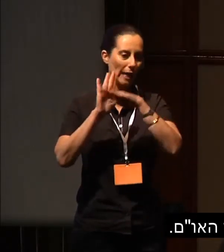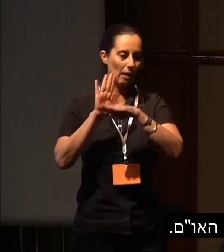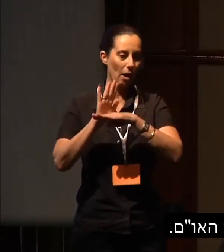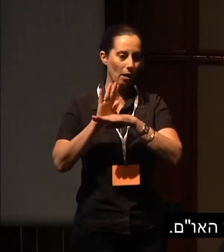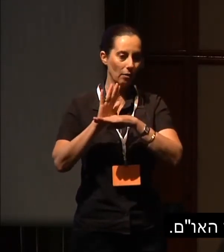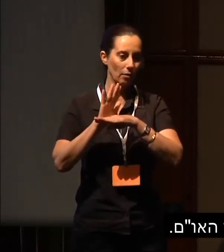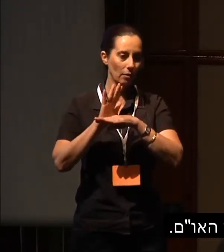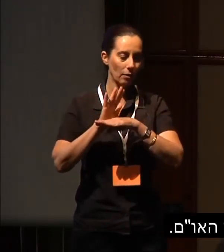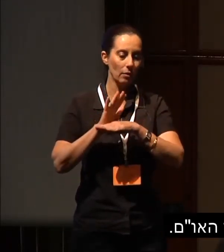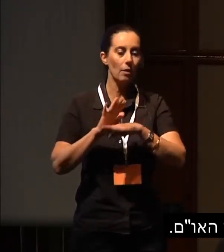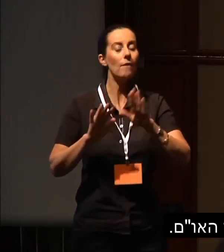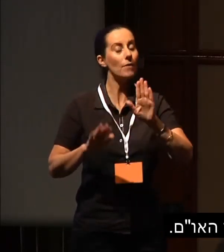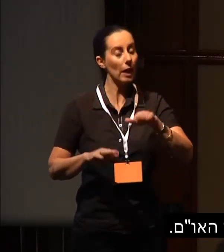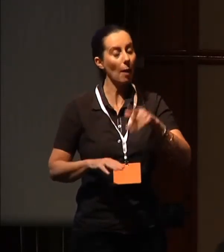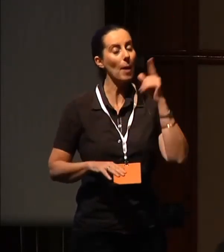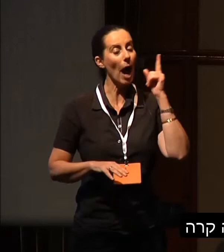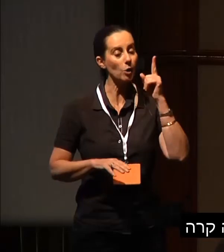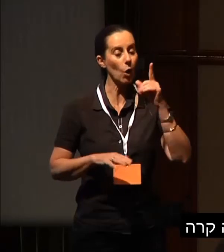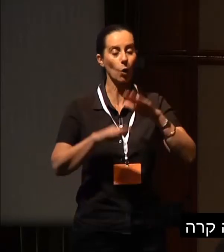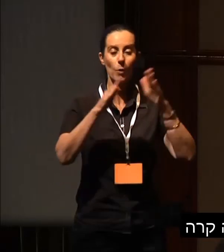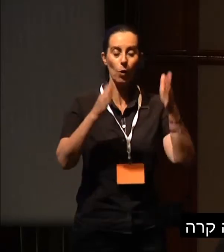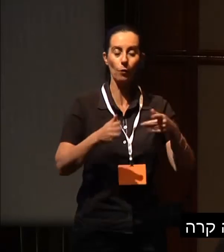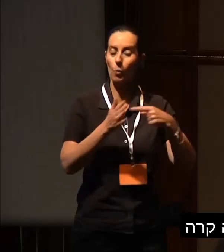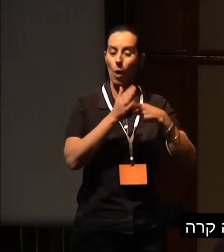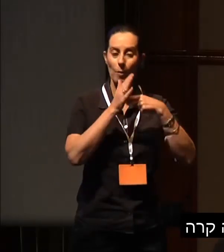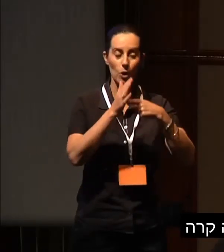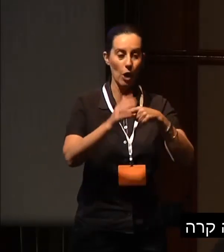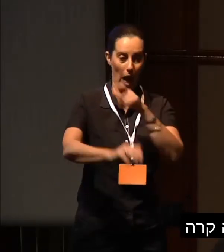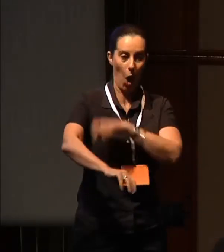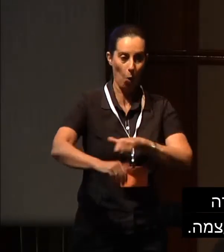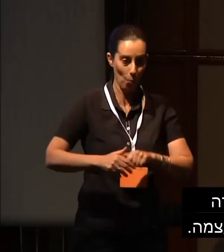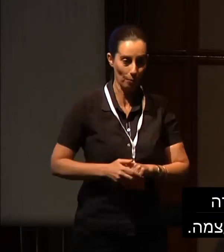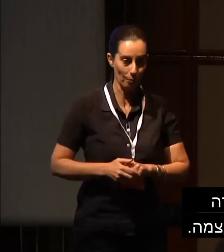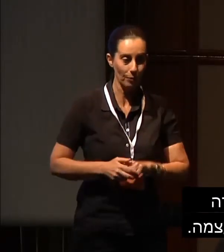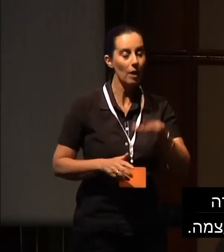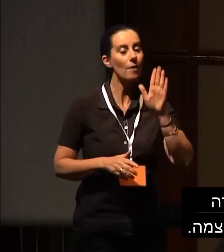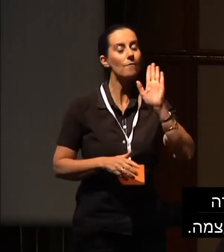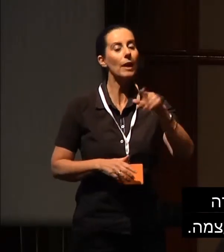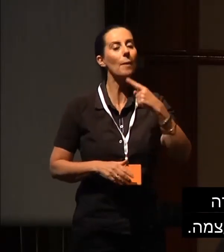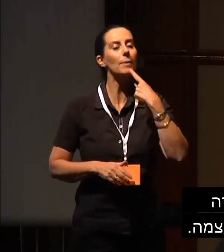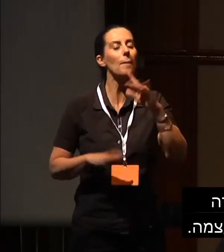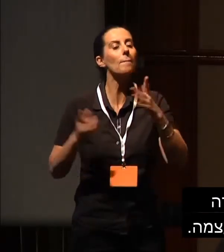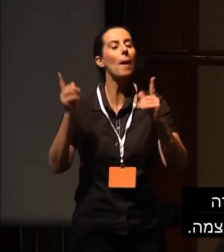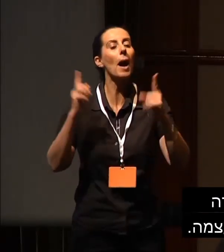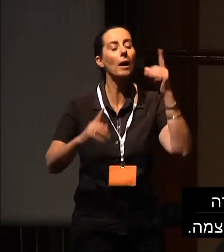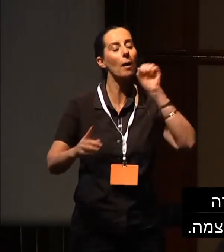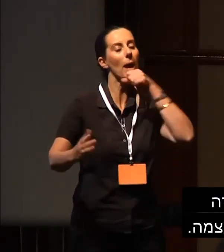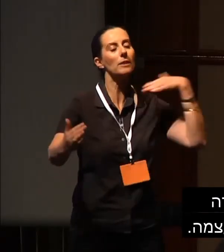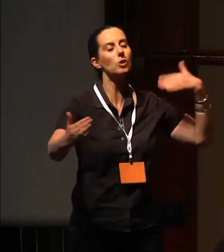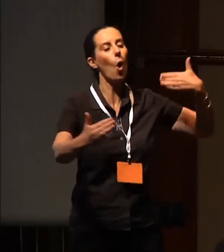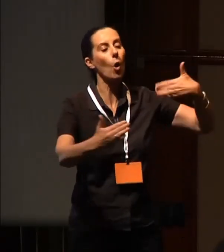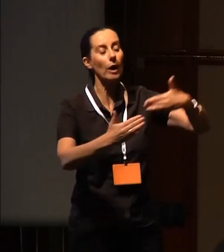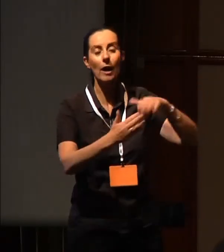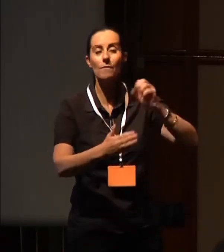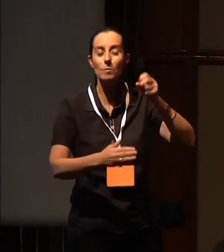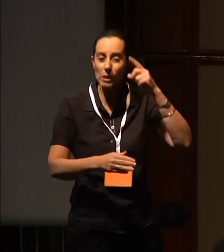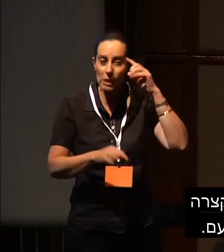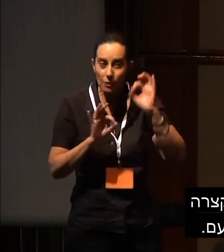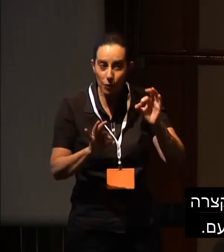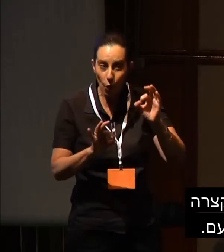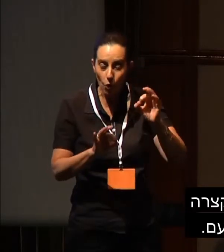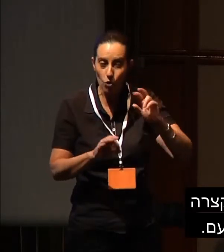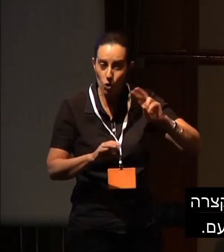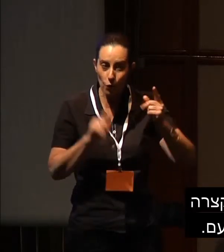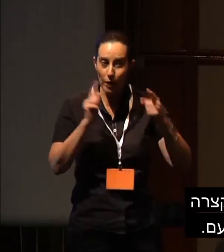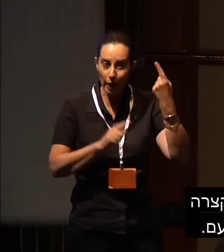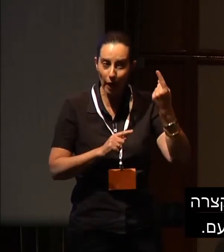also come from bodies such as the United Nations. And then we'll look at what happened and whether history like could repeat itself. So